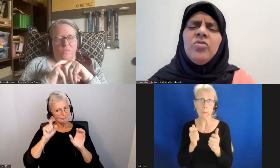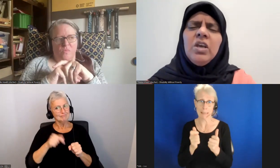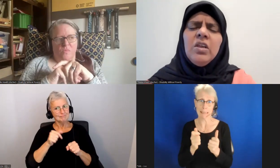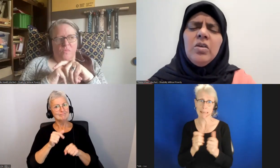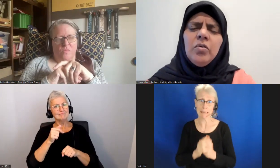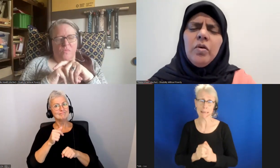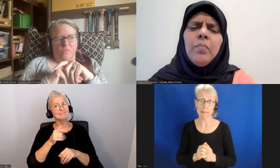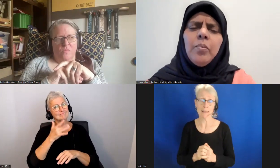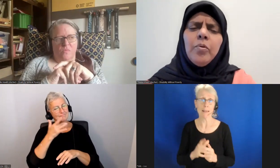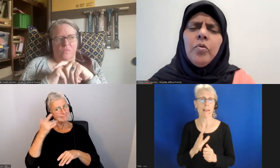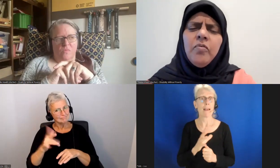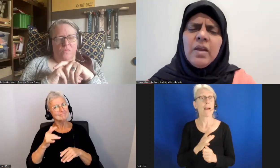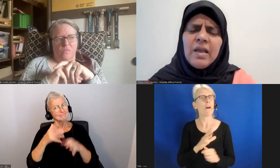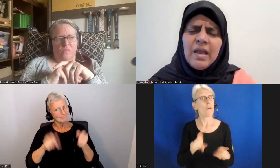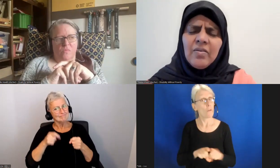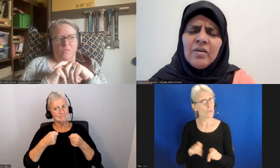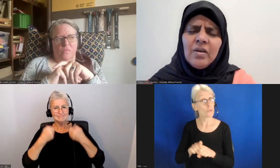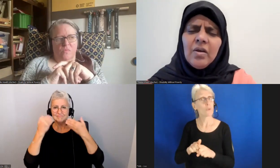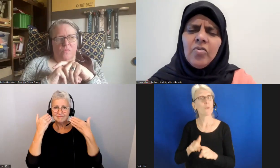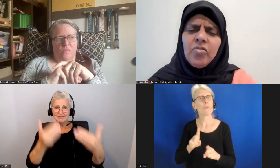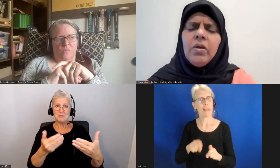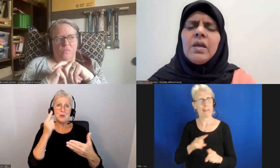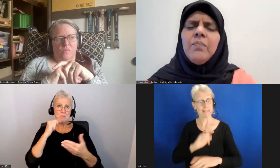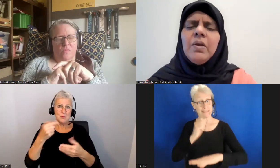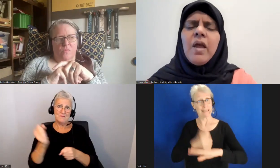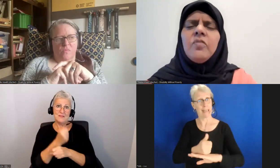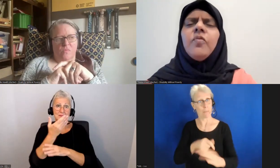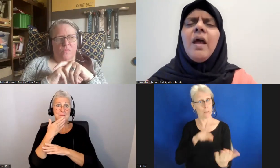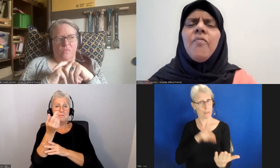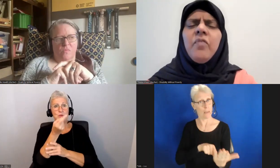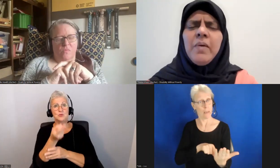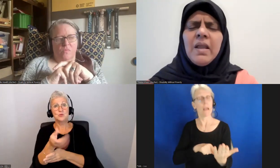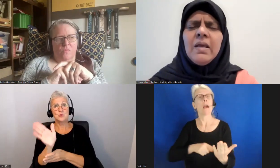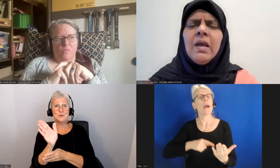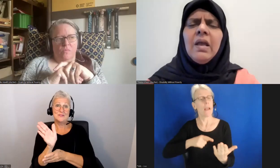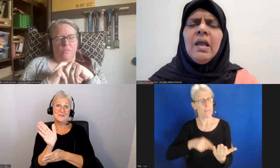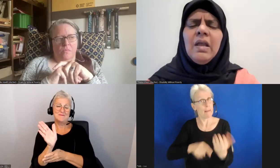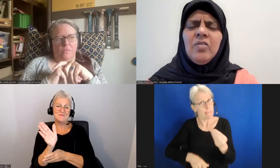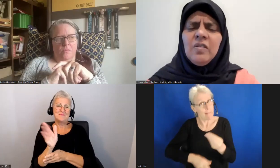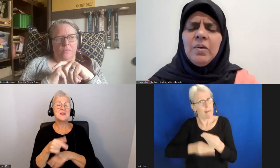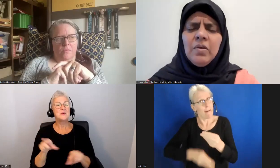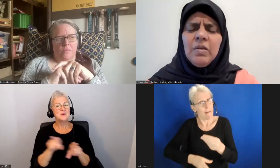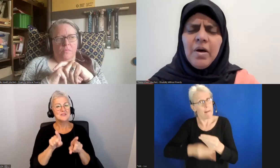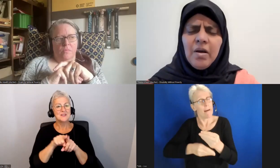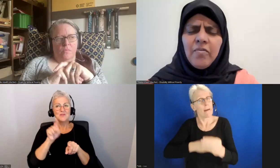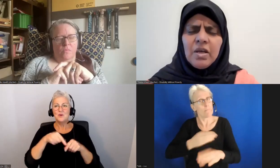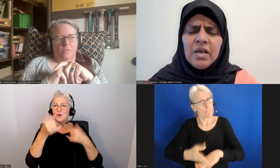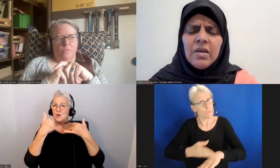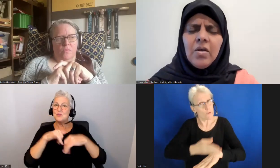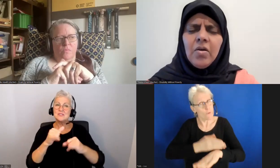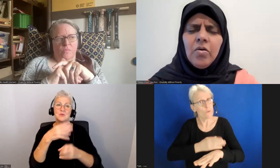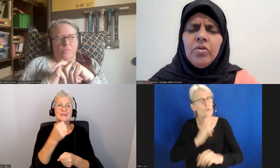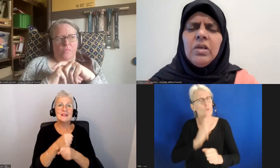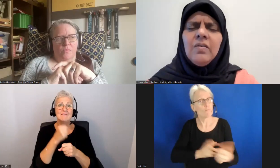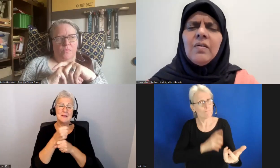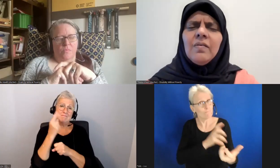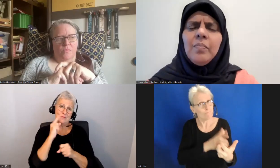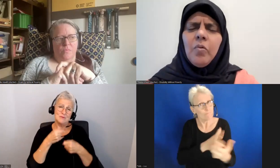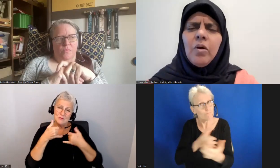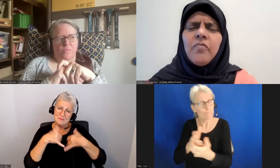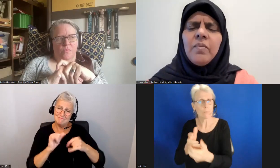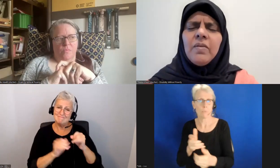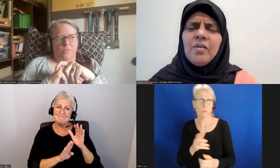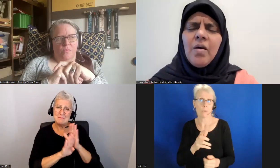to continue improving it so it can be right for everybody in disability poverty who needs